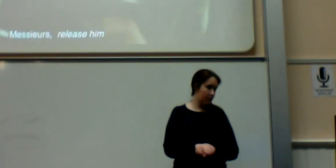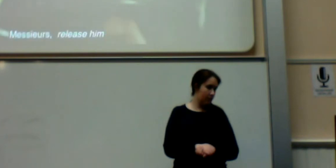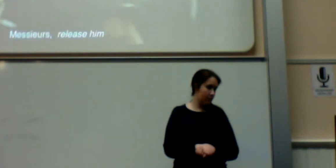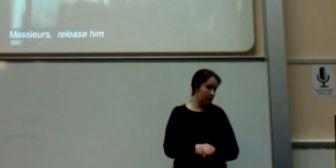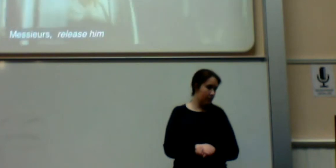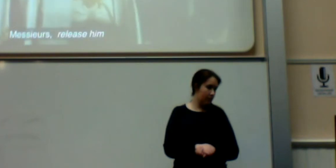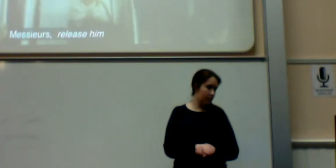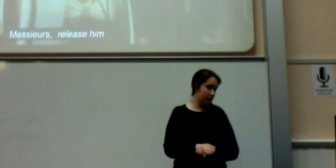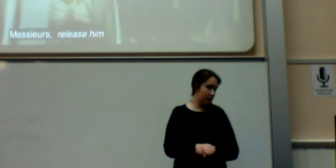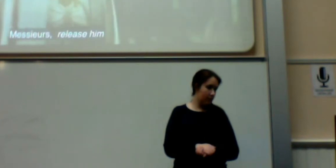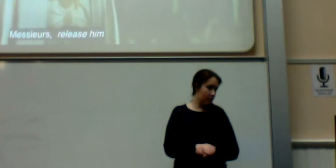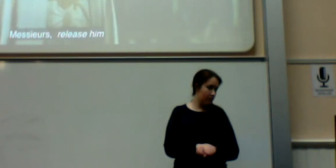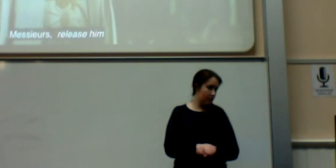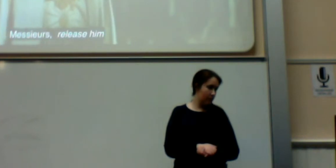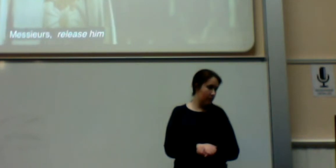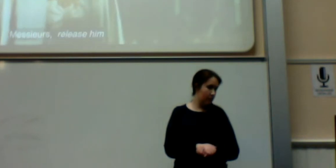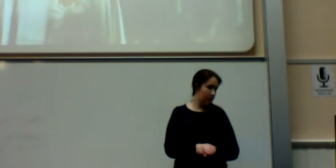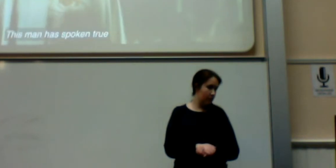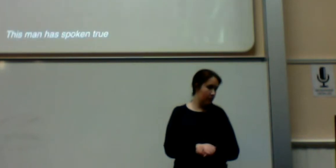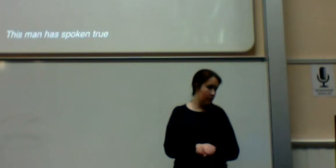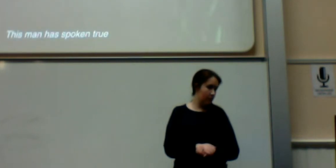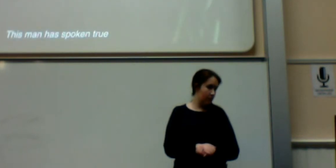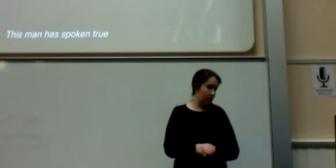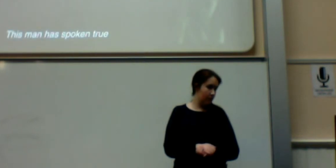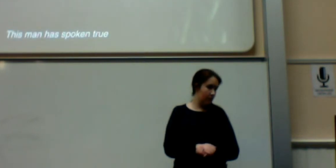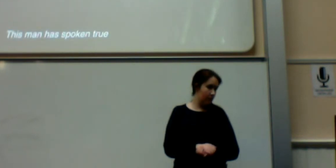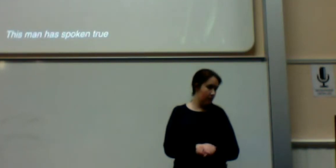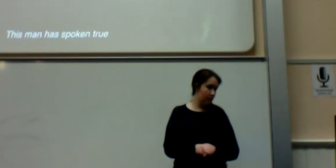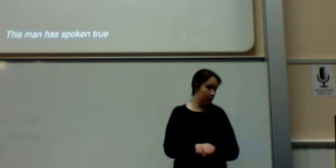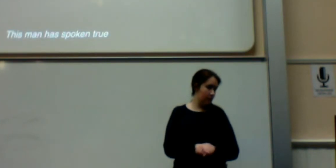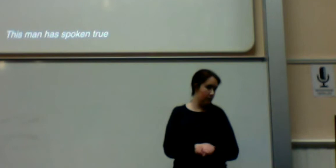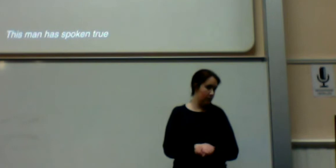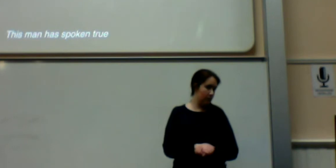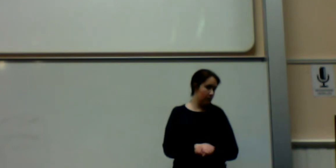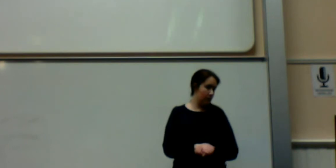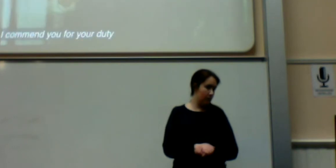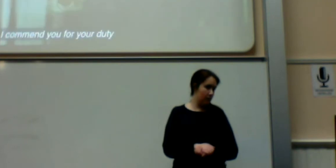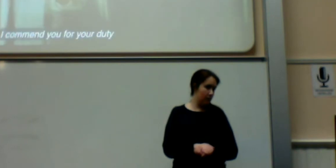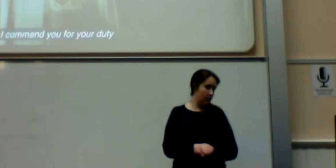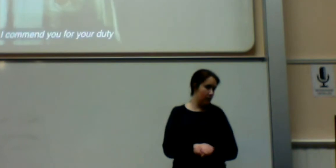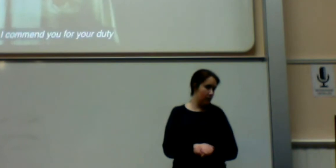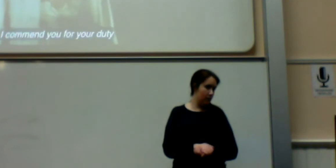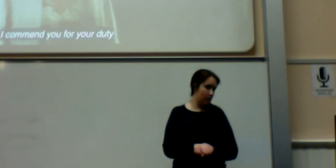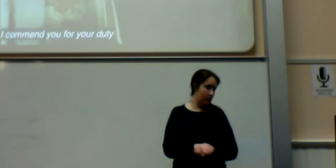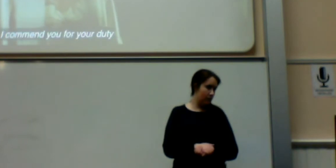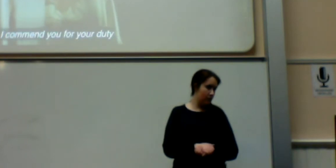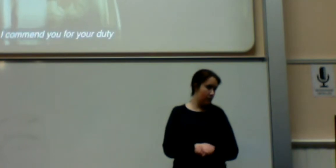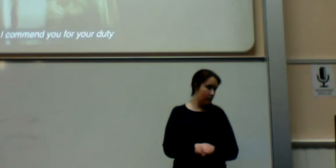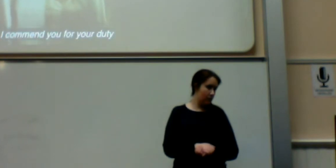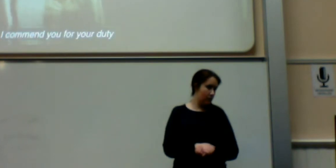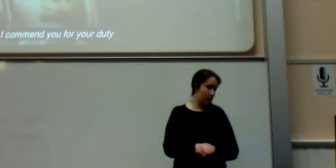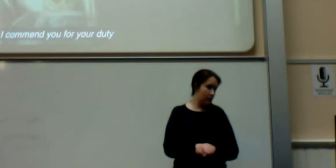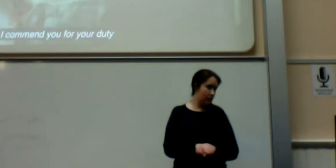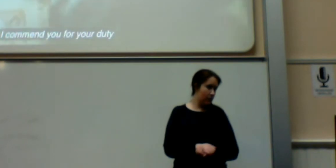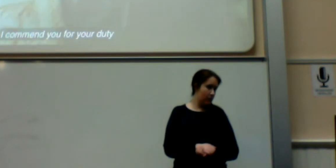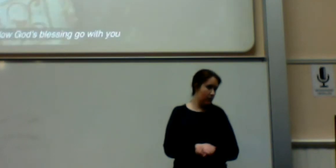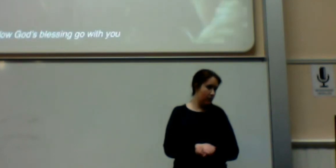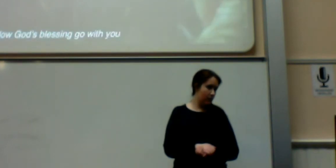As you look, please, this man has spoken the truth. I commend you for your